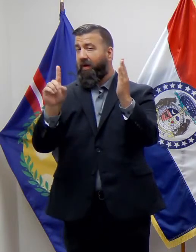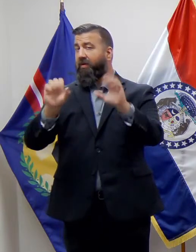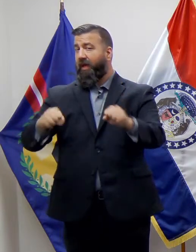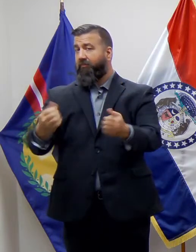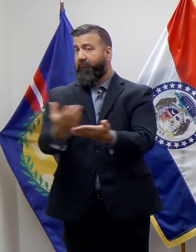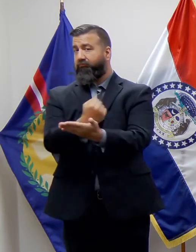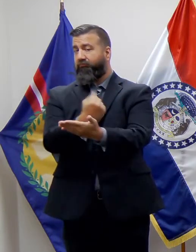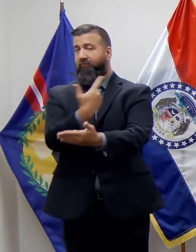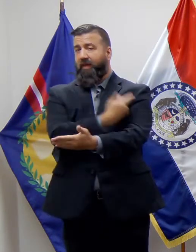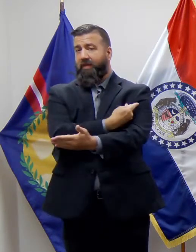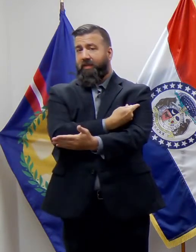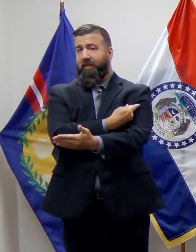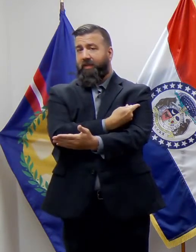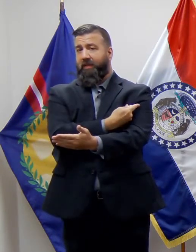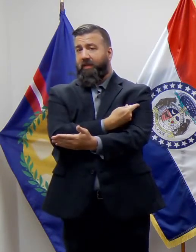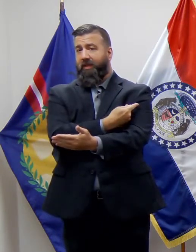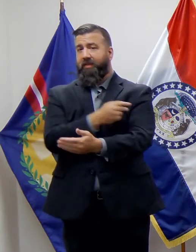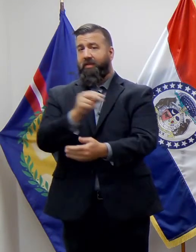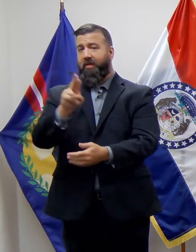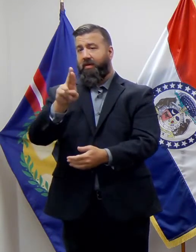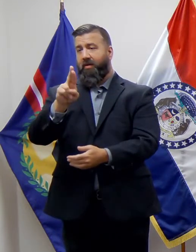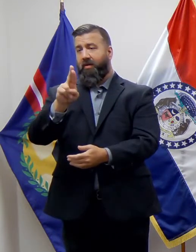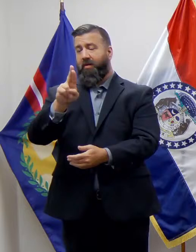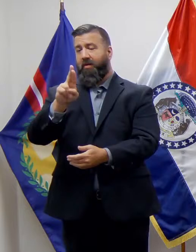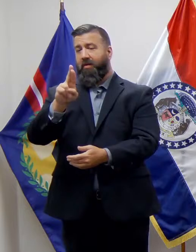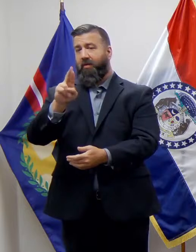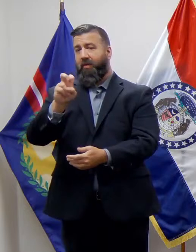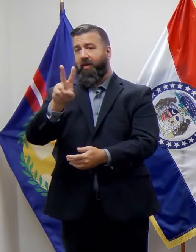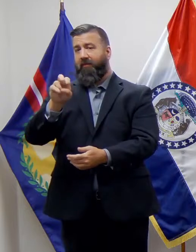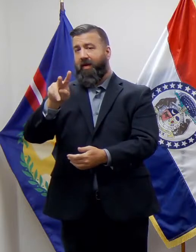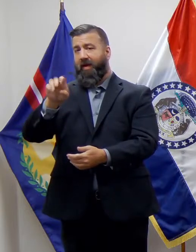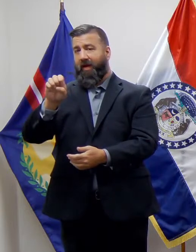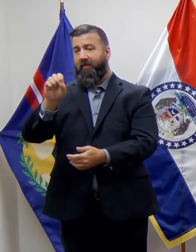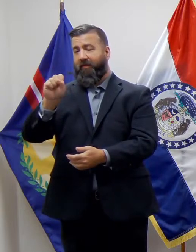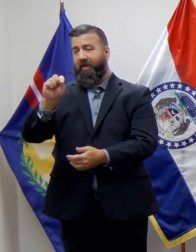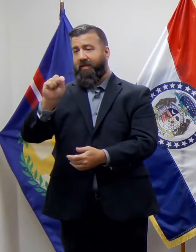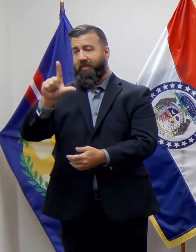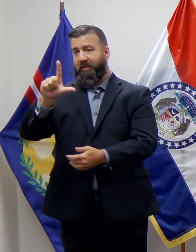revivestl.com. That's our new website surrounding vaccine information,